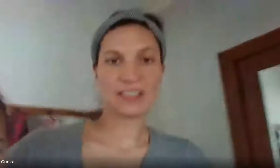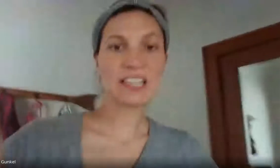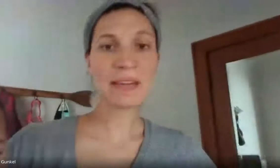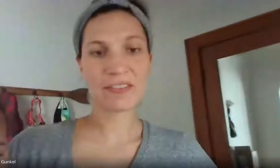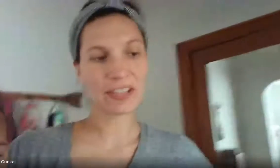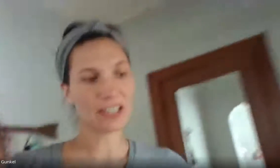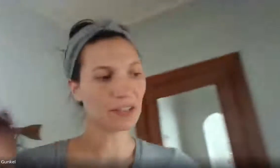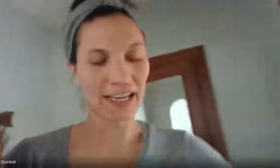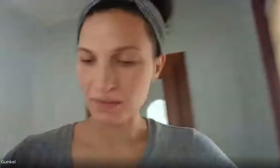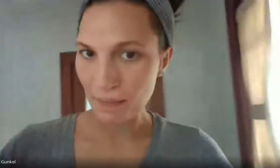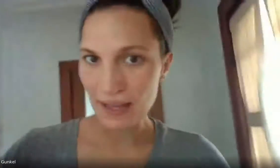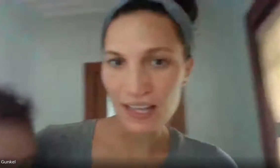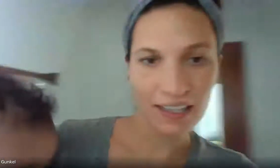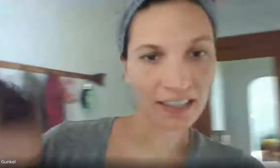Okay, Maverick, are you going to help Mama?